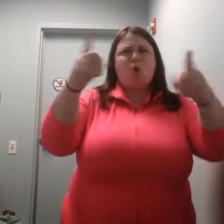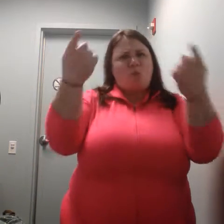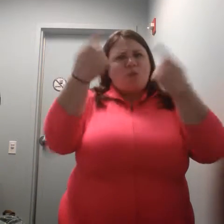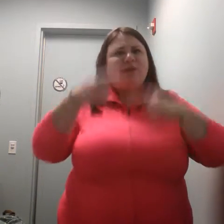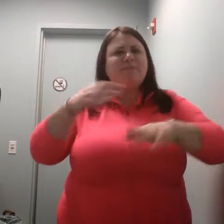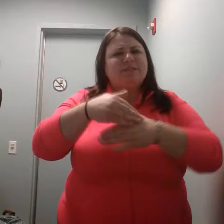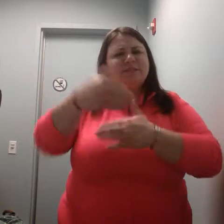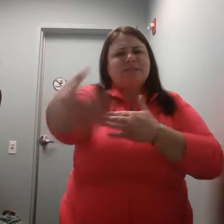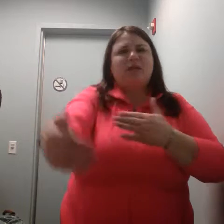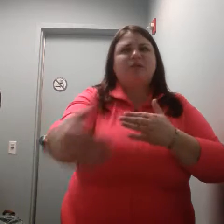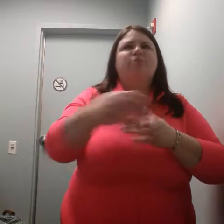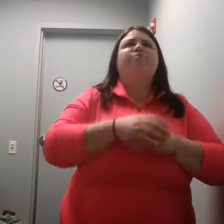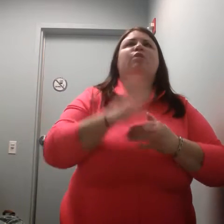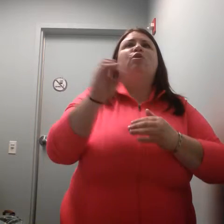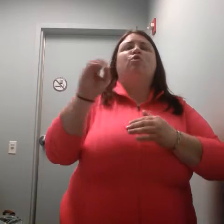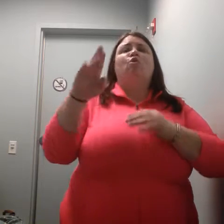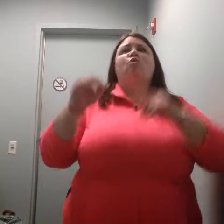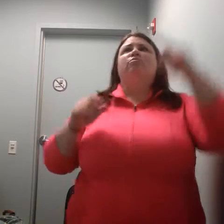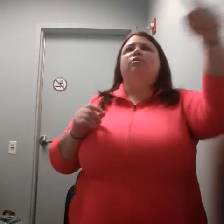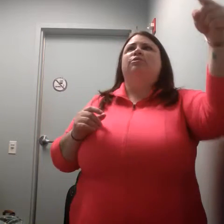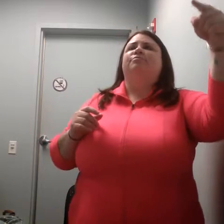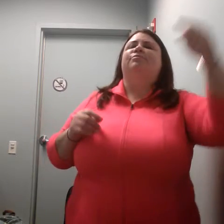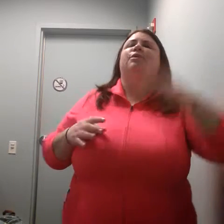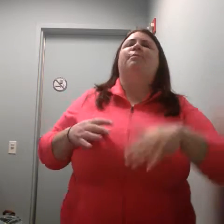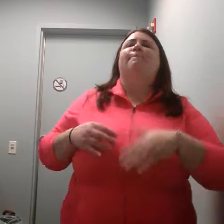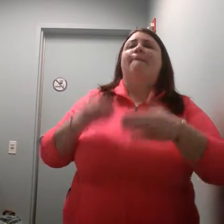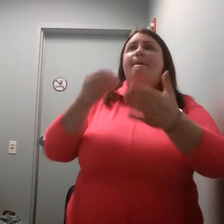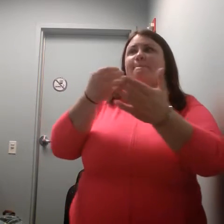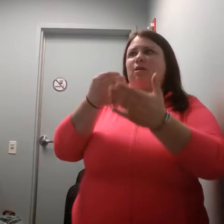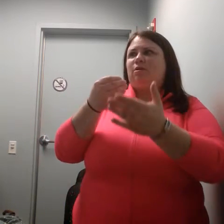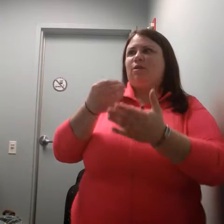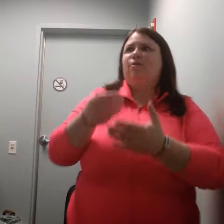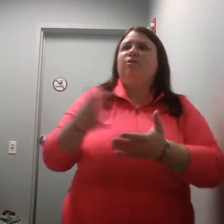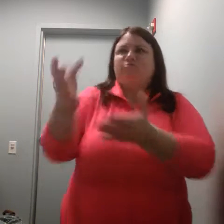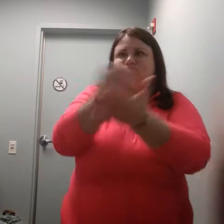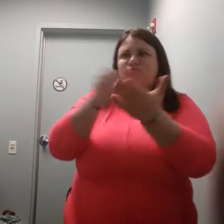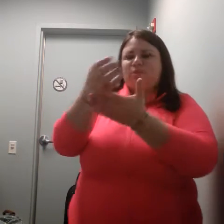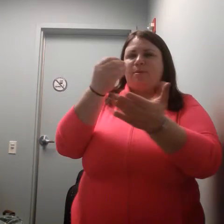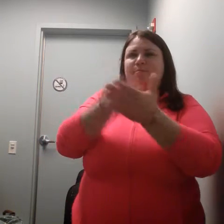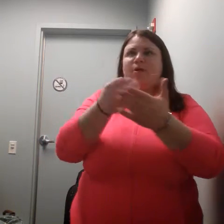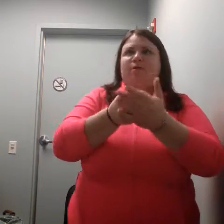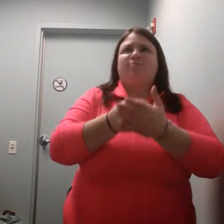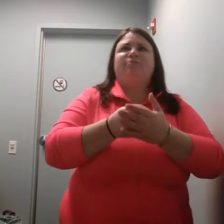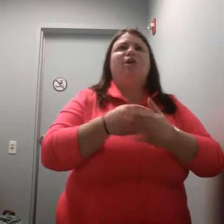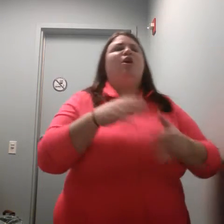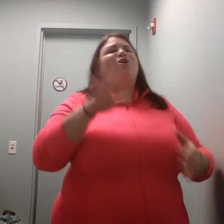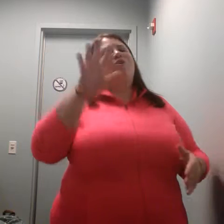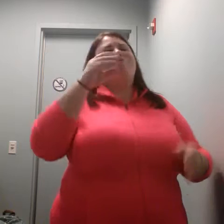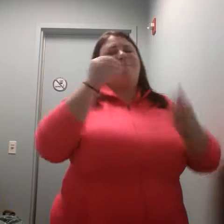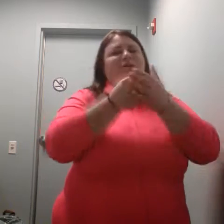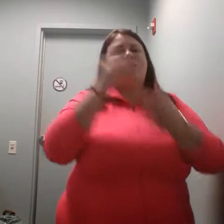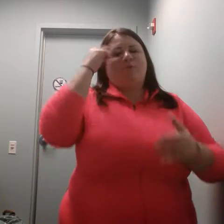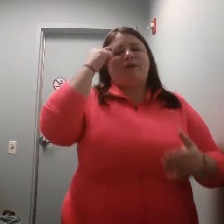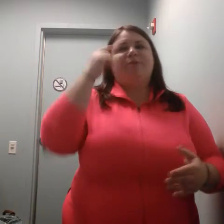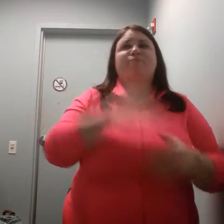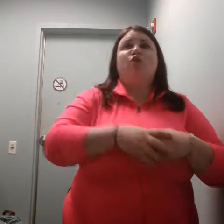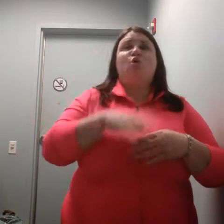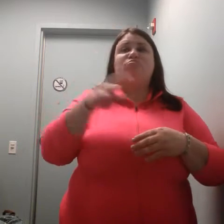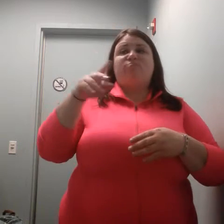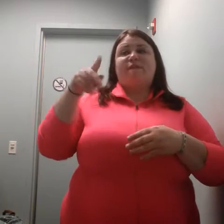Thank you, Corey. You got money on the mind this morning. So Phoebe actually does both. She turns it into a screenplay, sells it to Hollywood, gets turned into